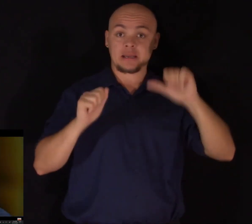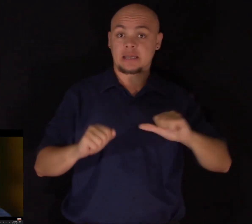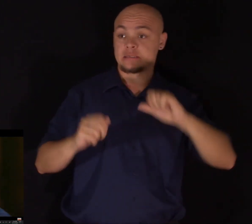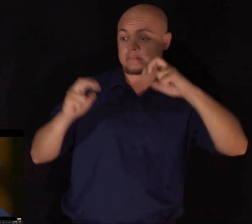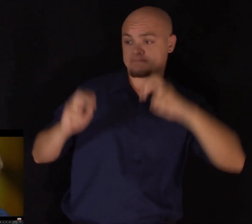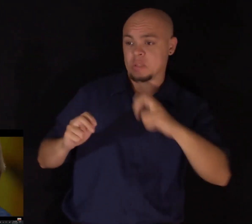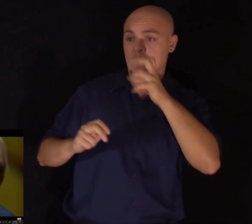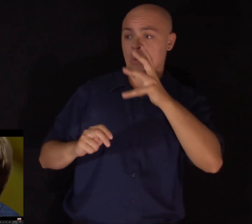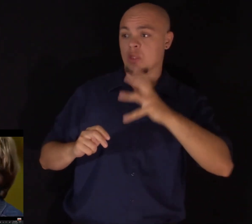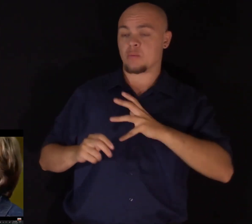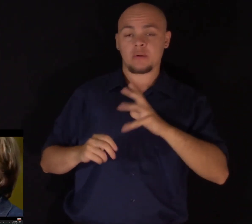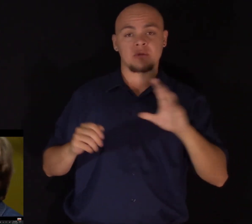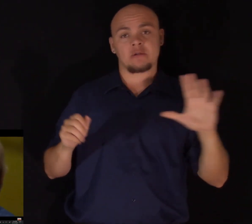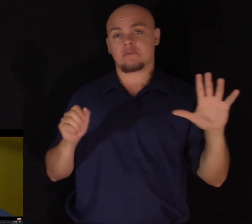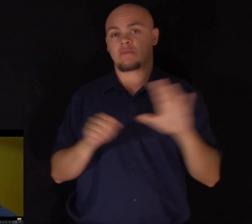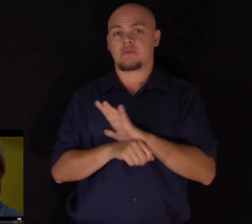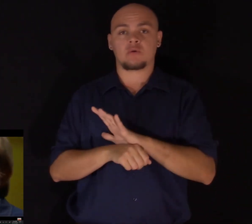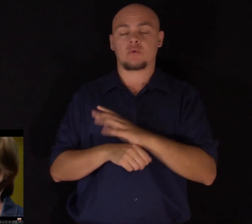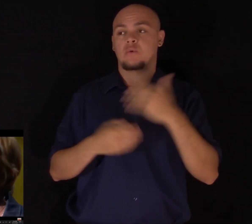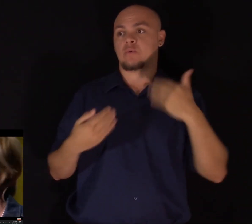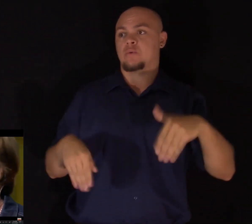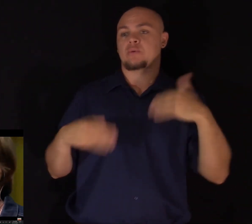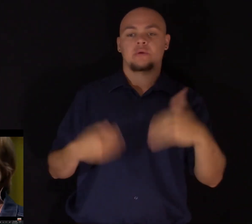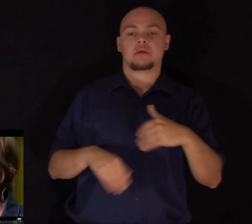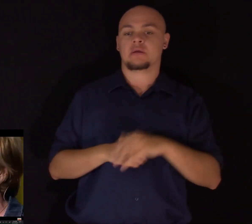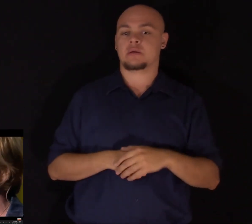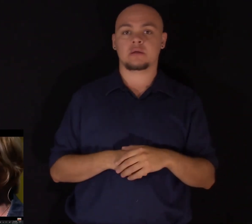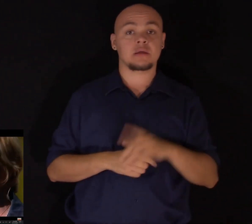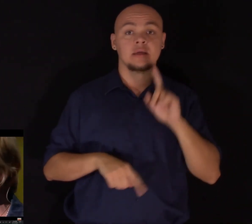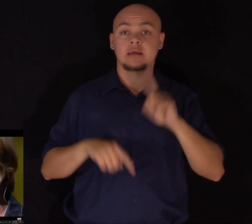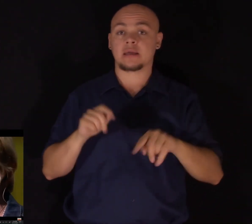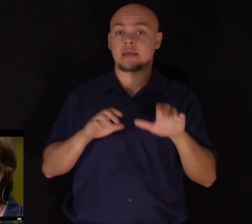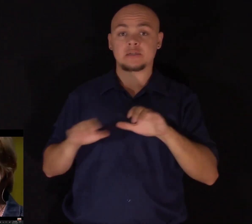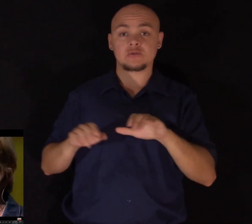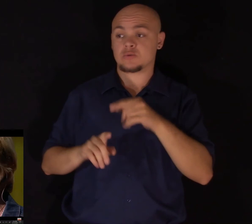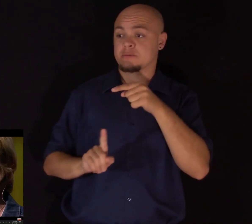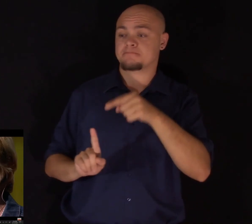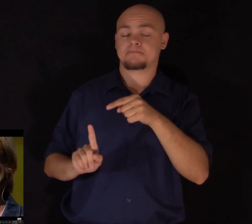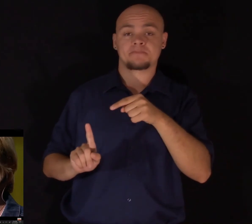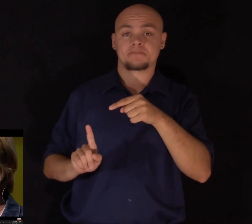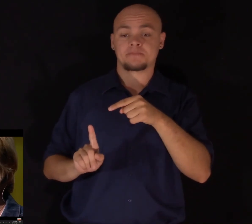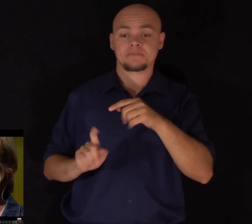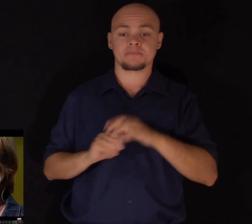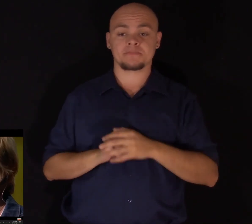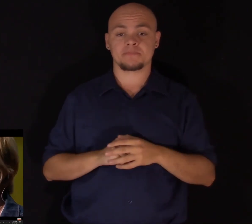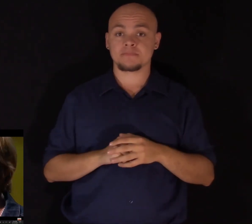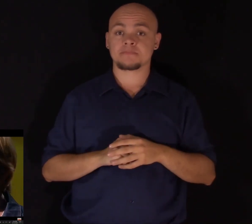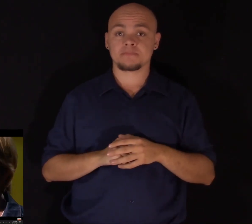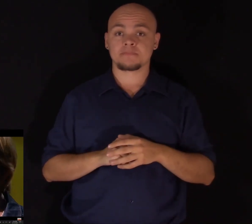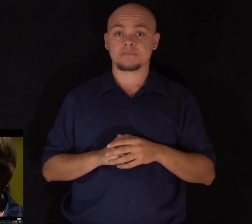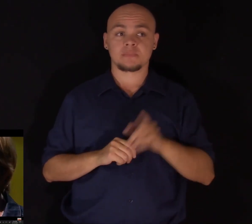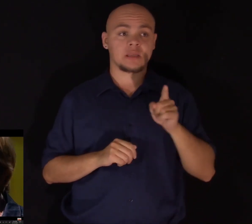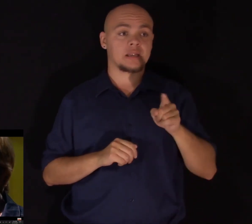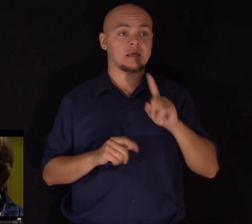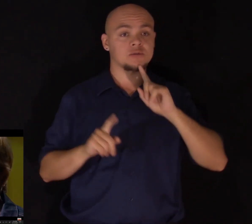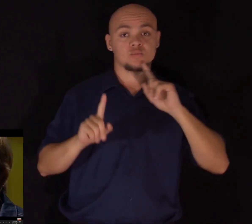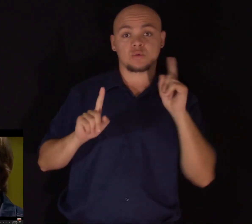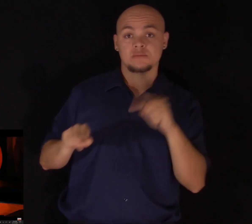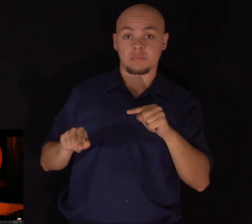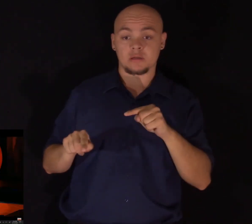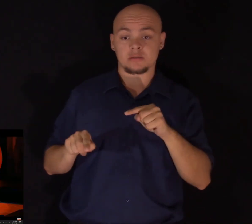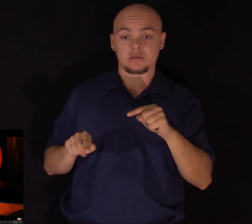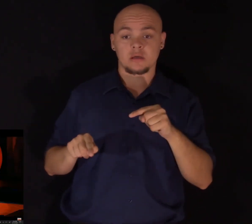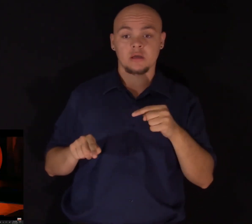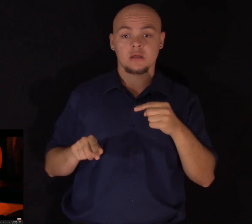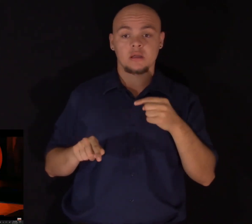woman who's just had it. She can't do it all anymore. And his first response is not,